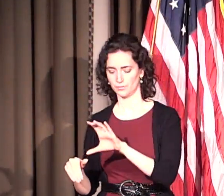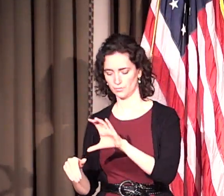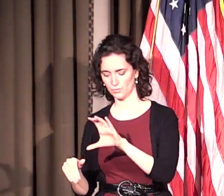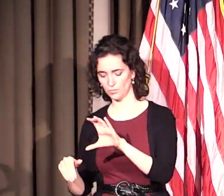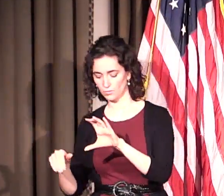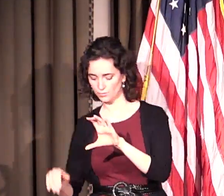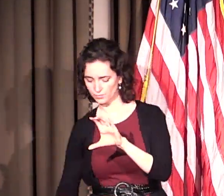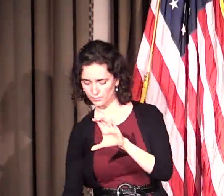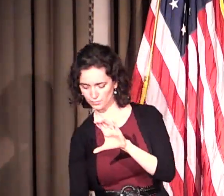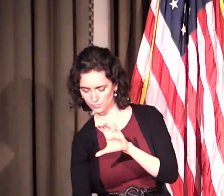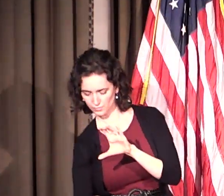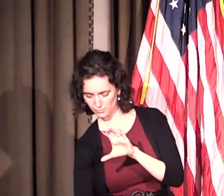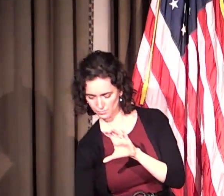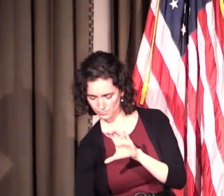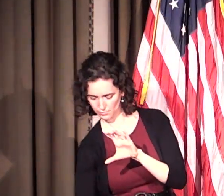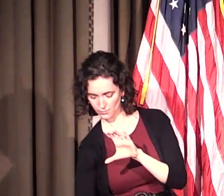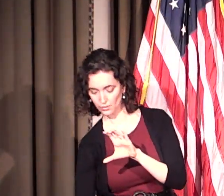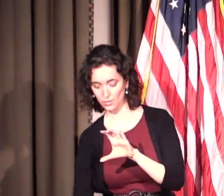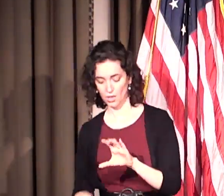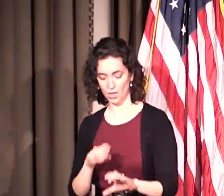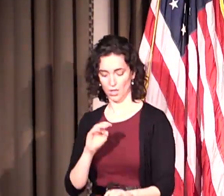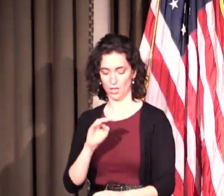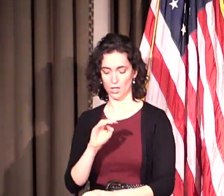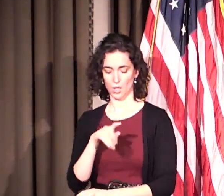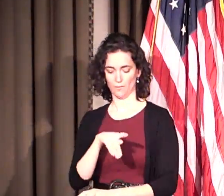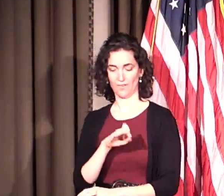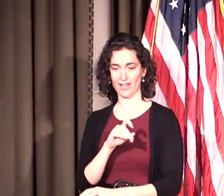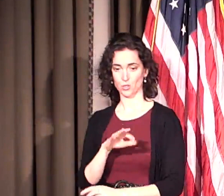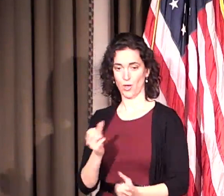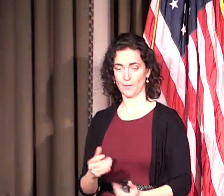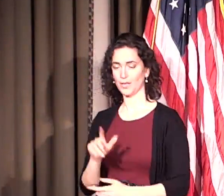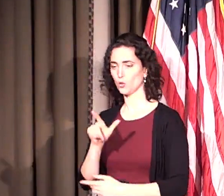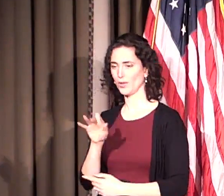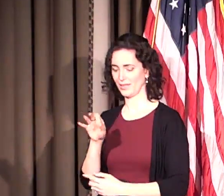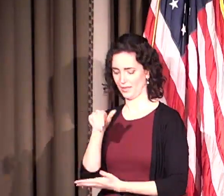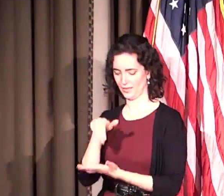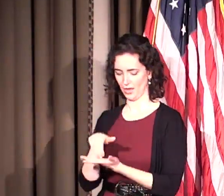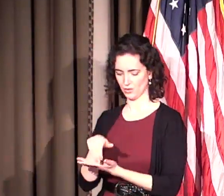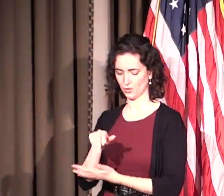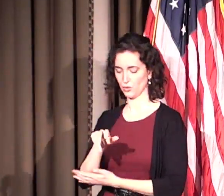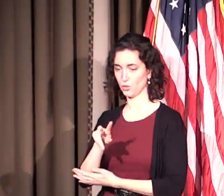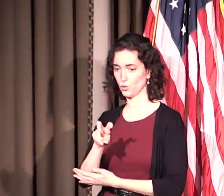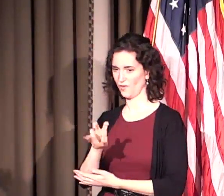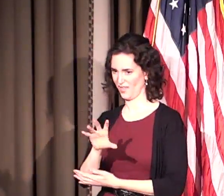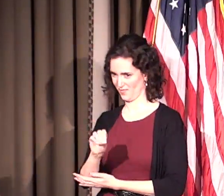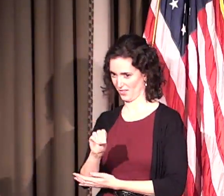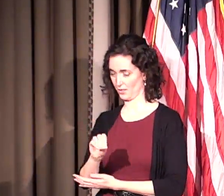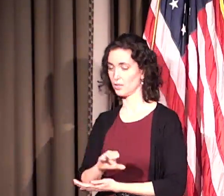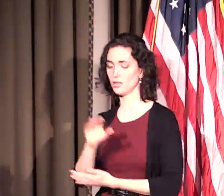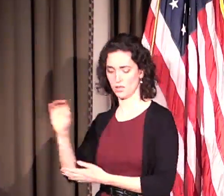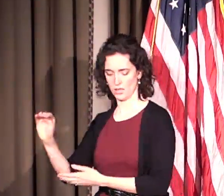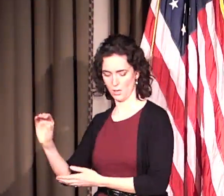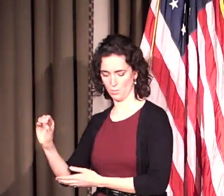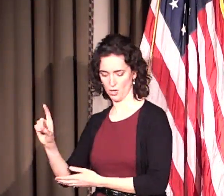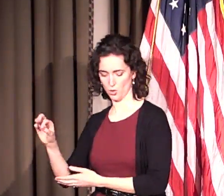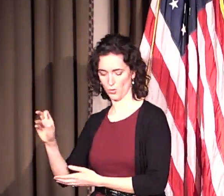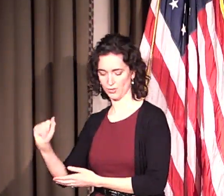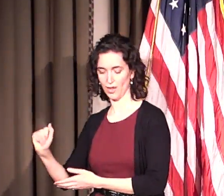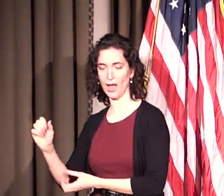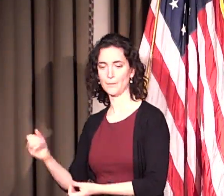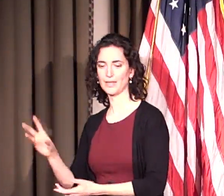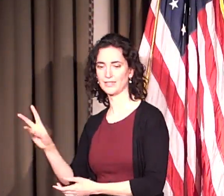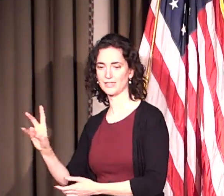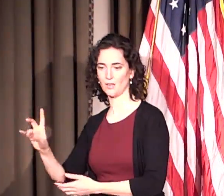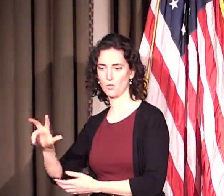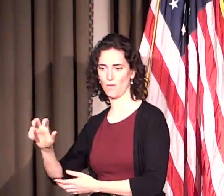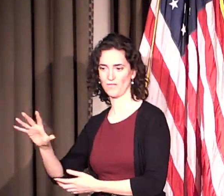Moderna. And all of the increase, that 16% increase, was with respect to Moderna. The Pfizer number is basically flat.